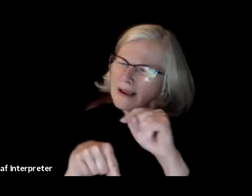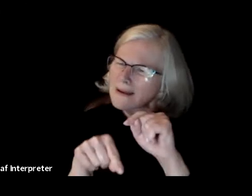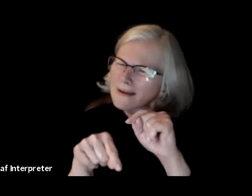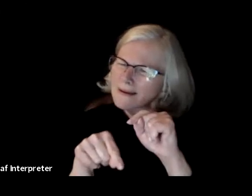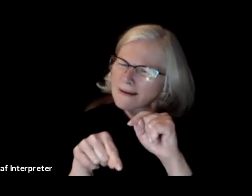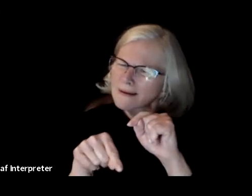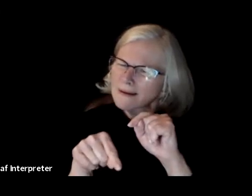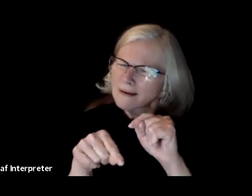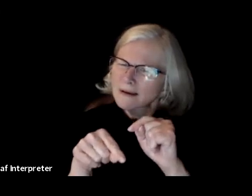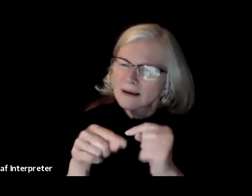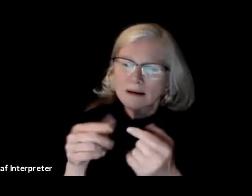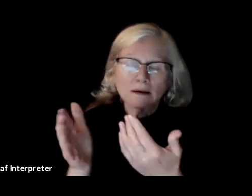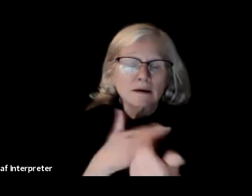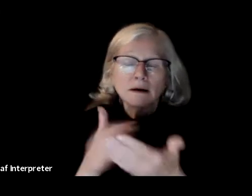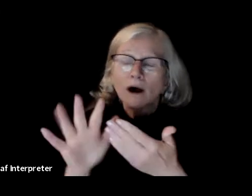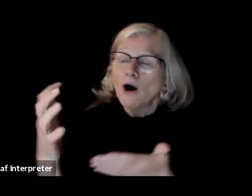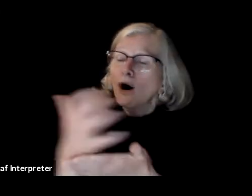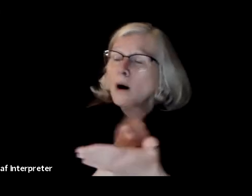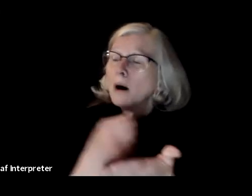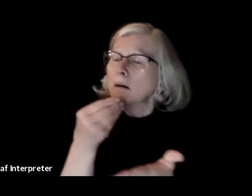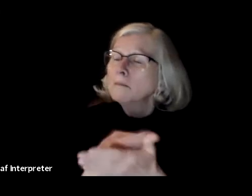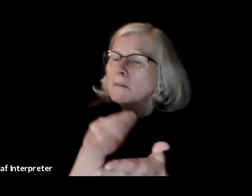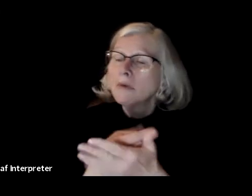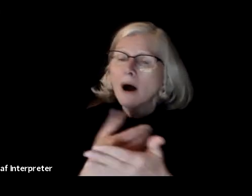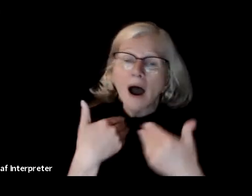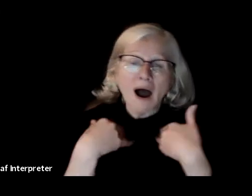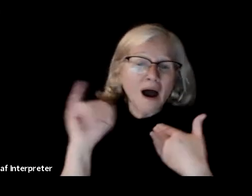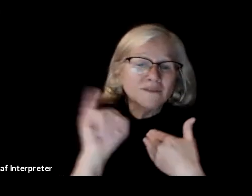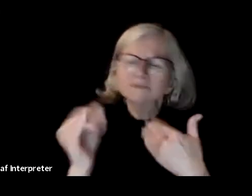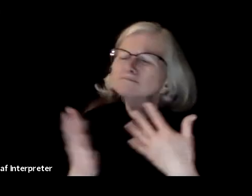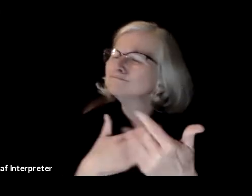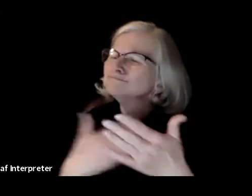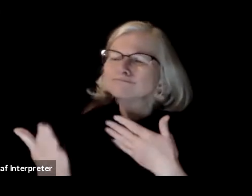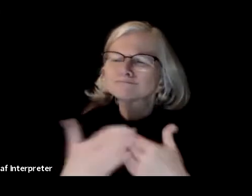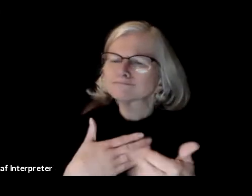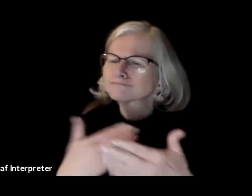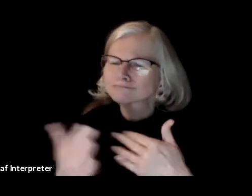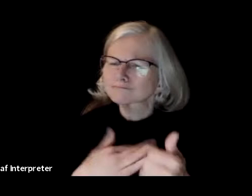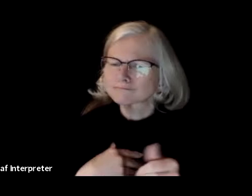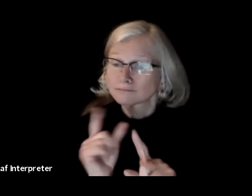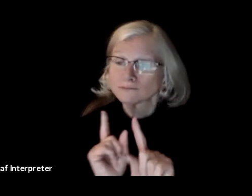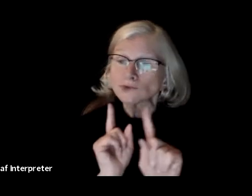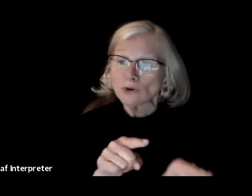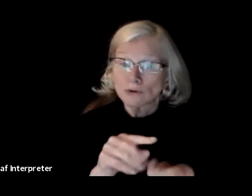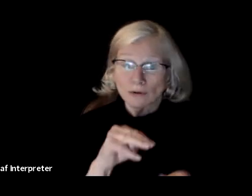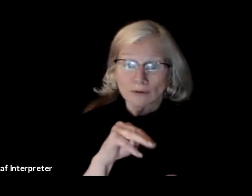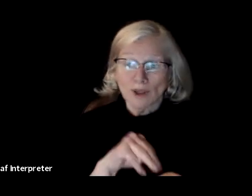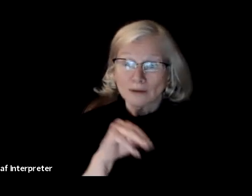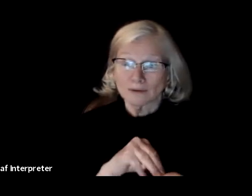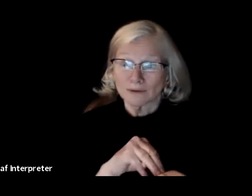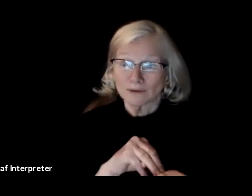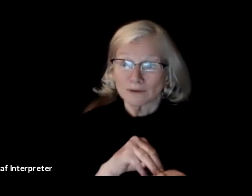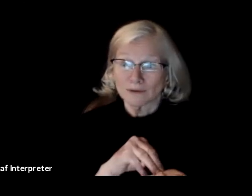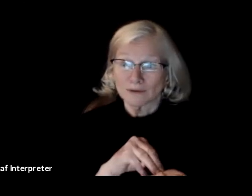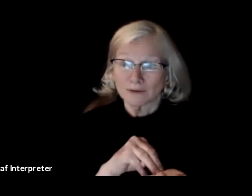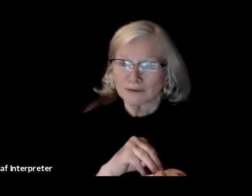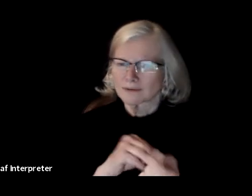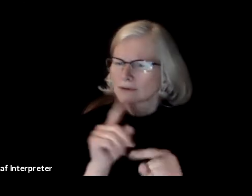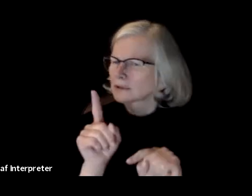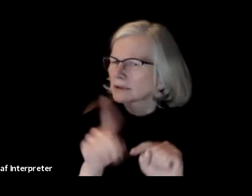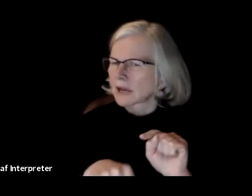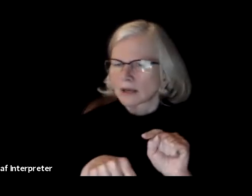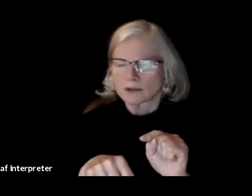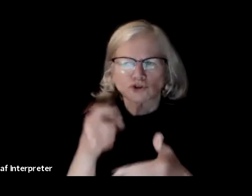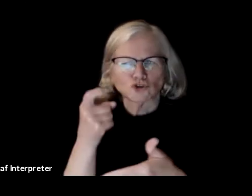status. They may not charge an office visit or other fee if COVID-19 vaccination is the sole medical